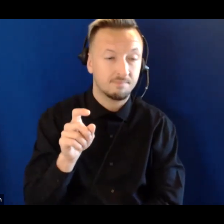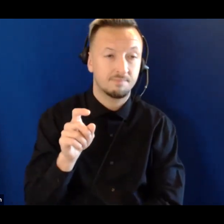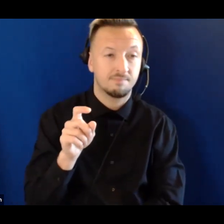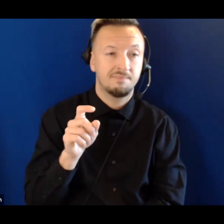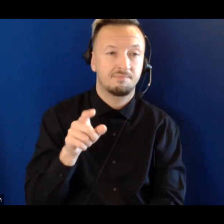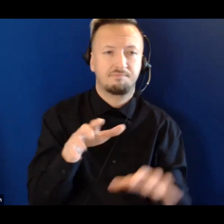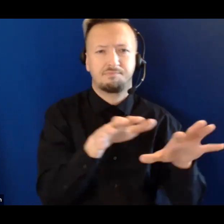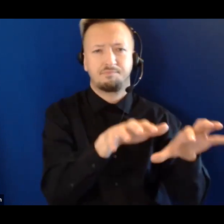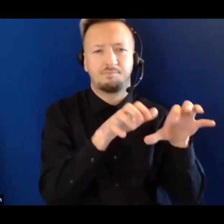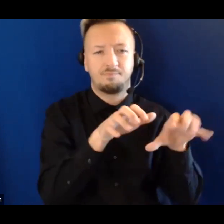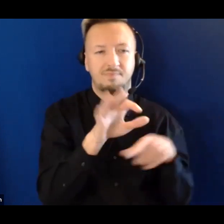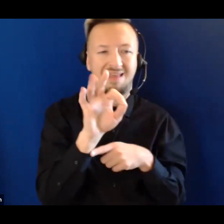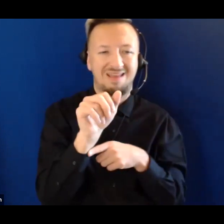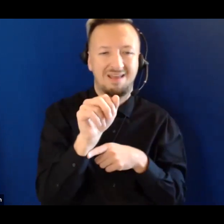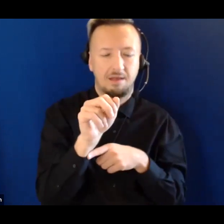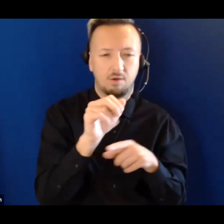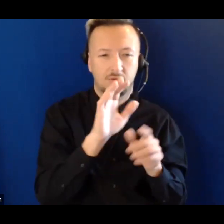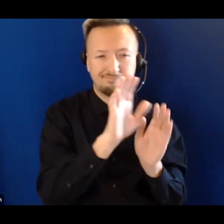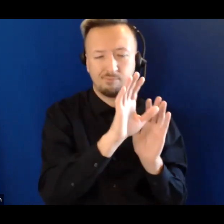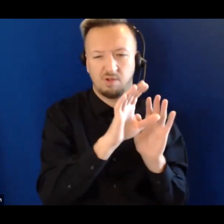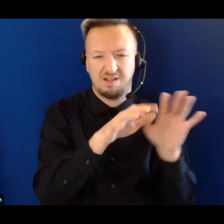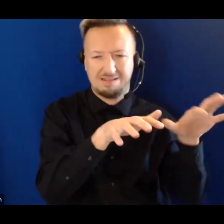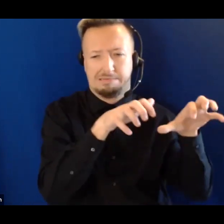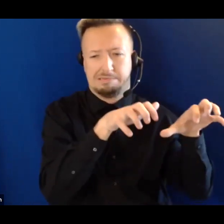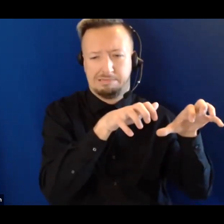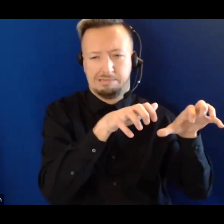She's frozen up a little bit.